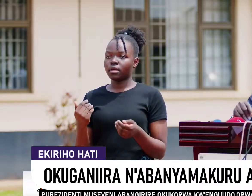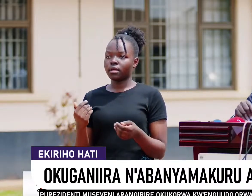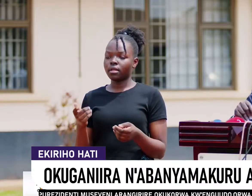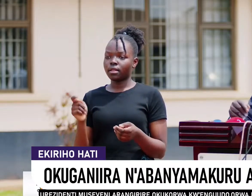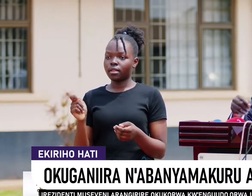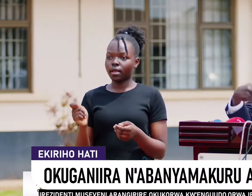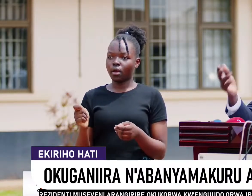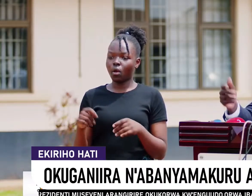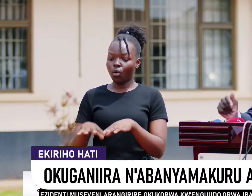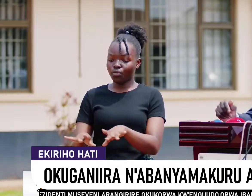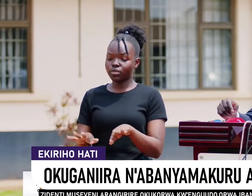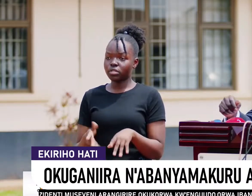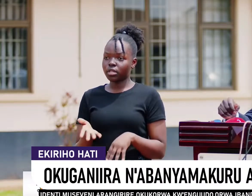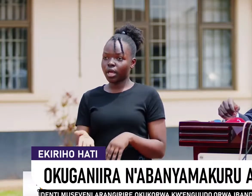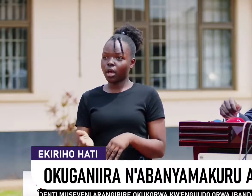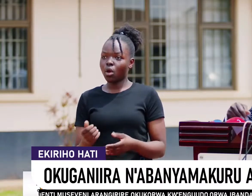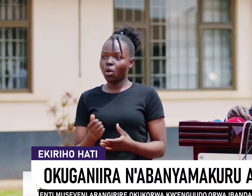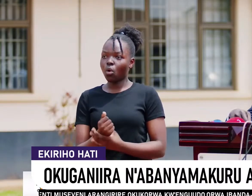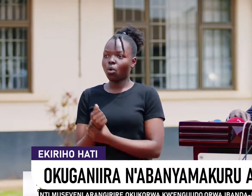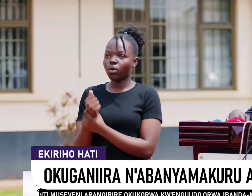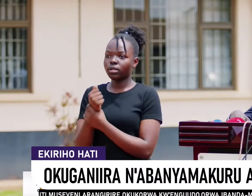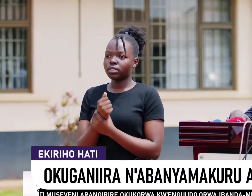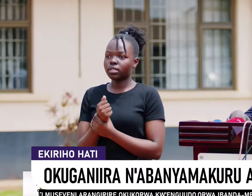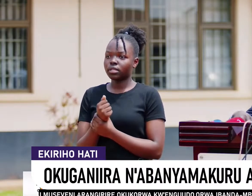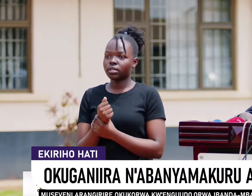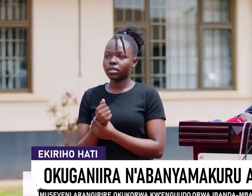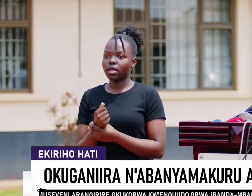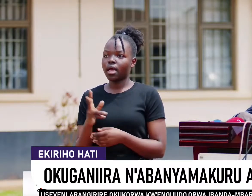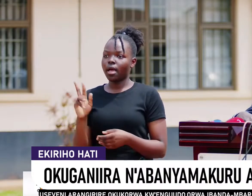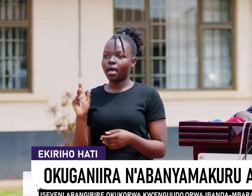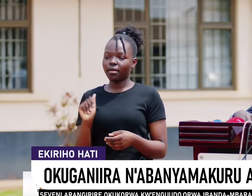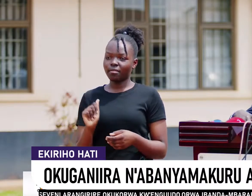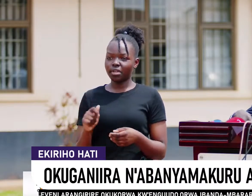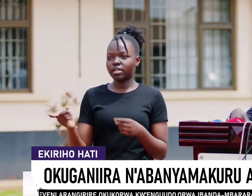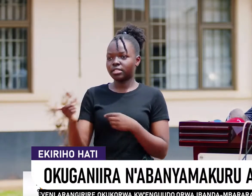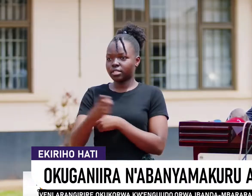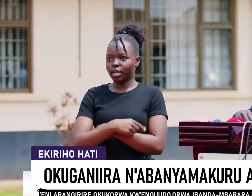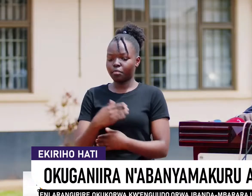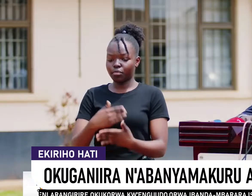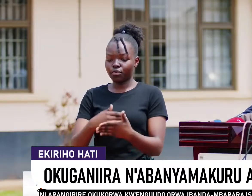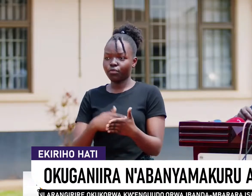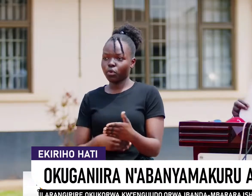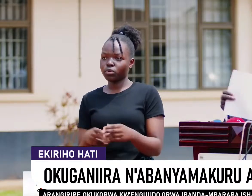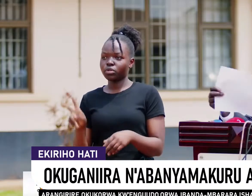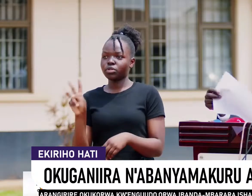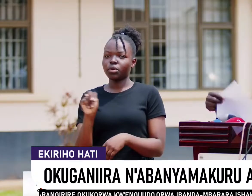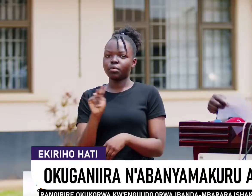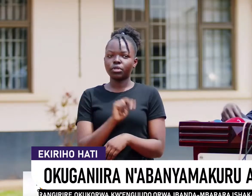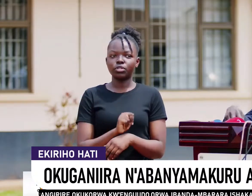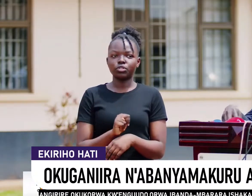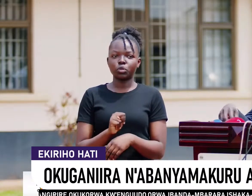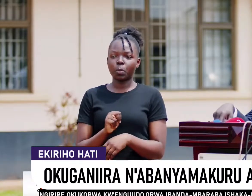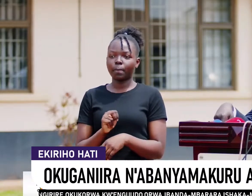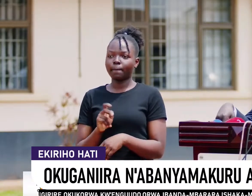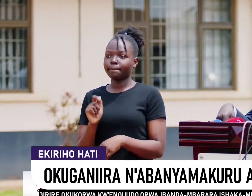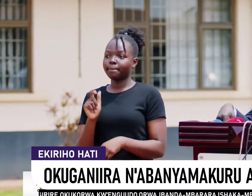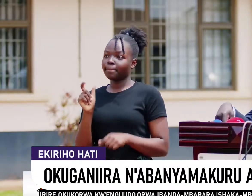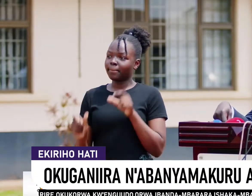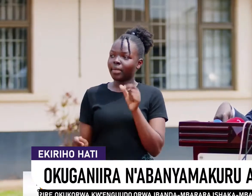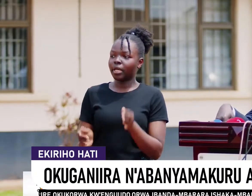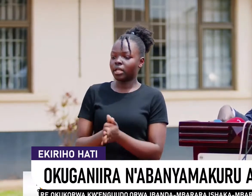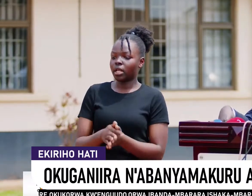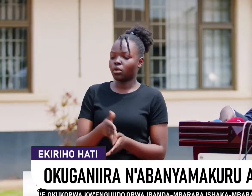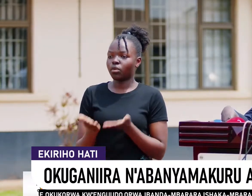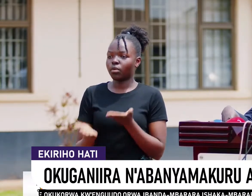holding, even a day before nominations. Na abasebe ne banyabo twagala kwebaza ba mawulire